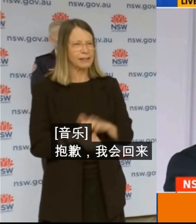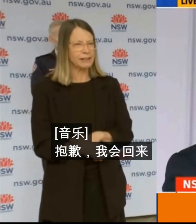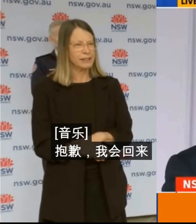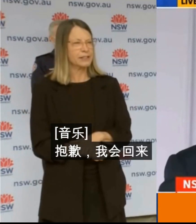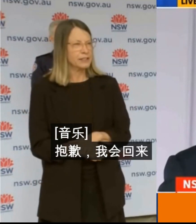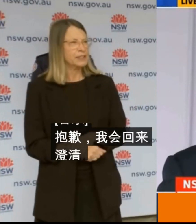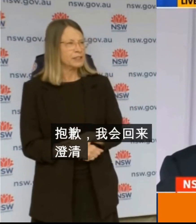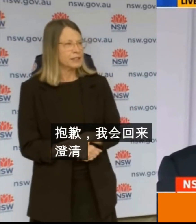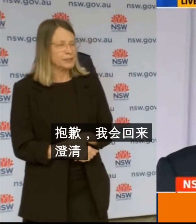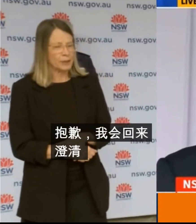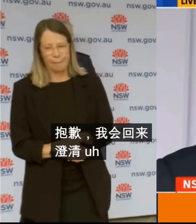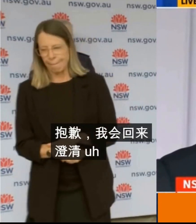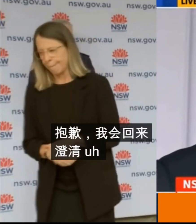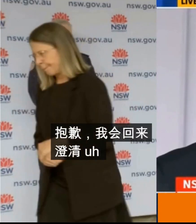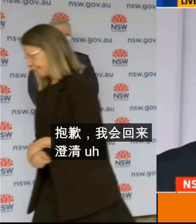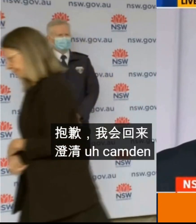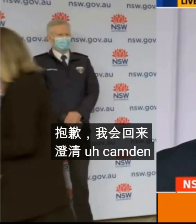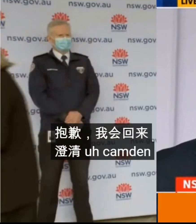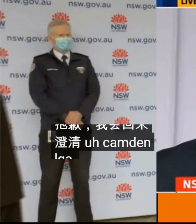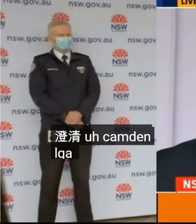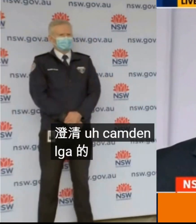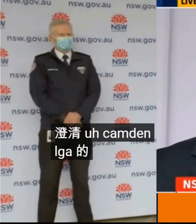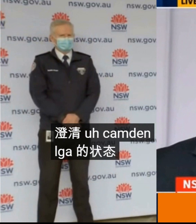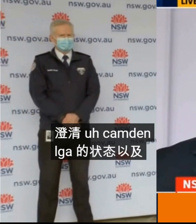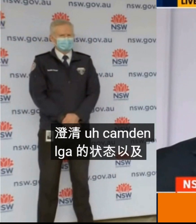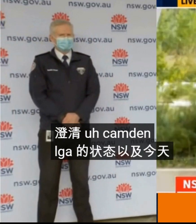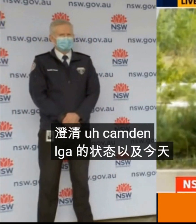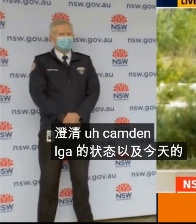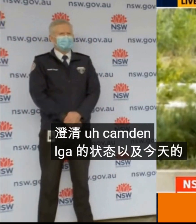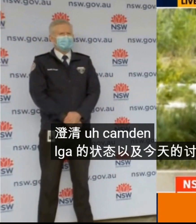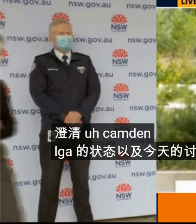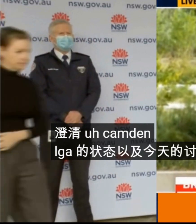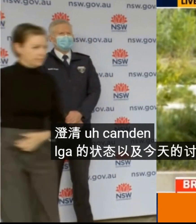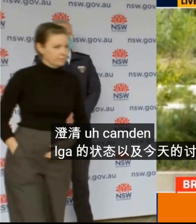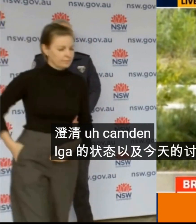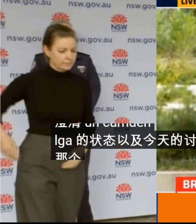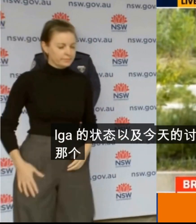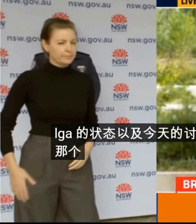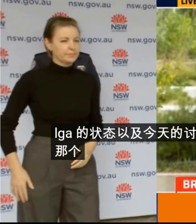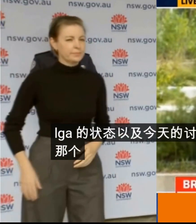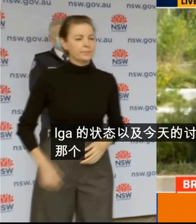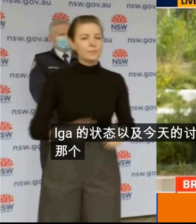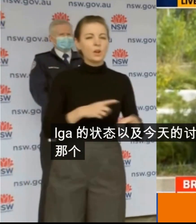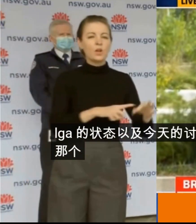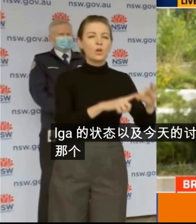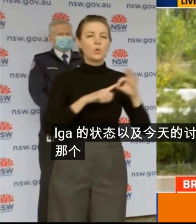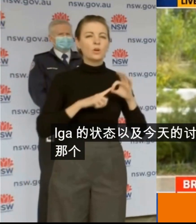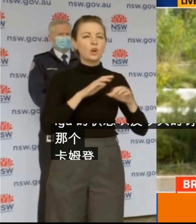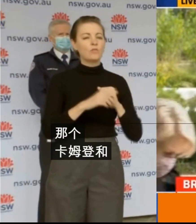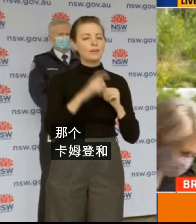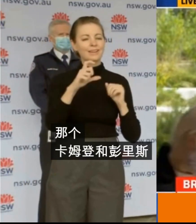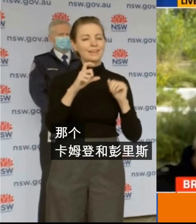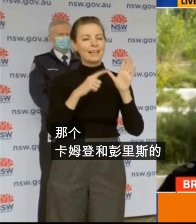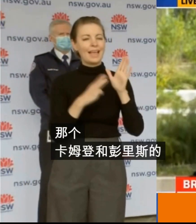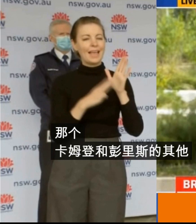Sorry, I'll come back. Is that right? Clarify the situation with Camden LGA's status, and also after the discussion yesterday that Camden and